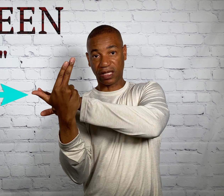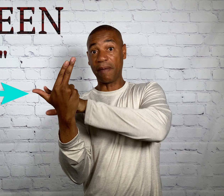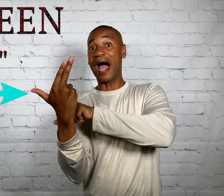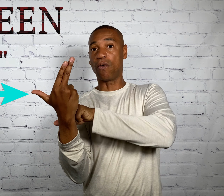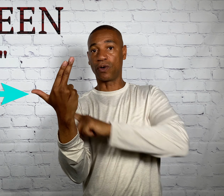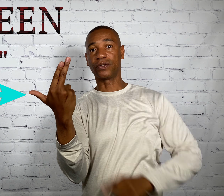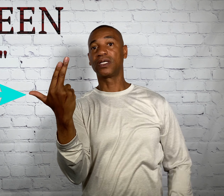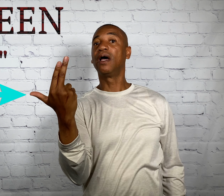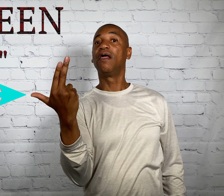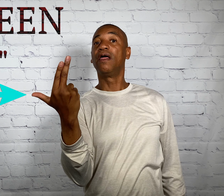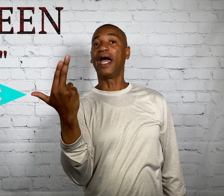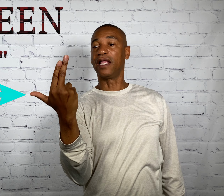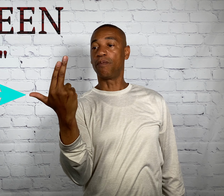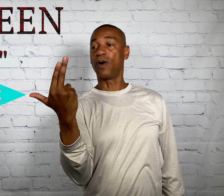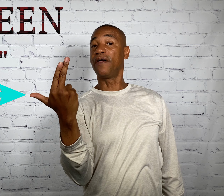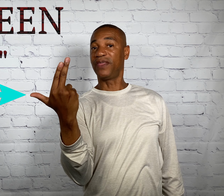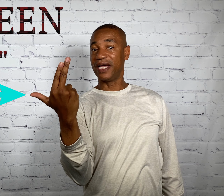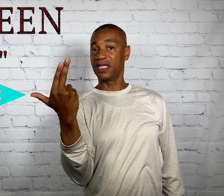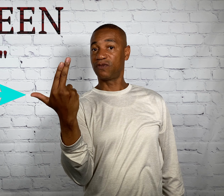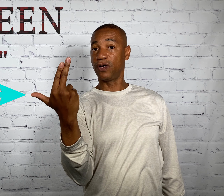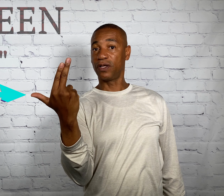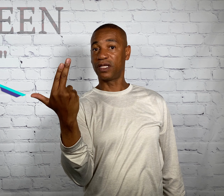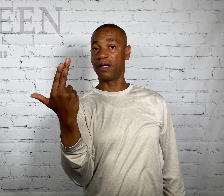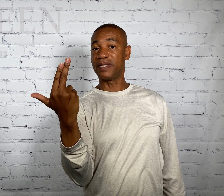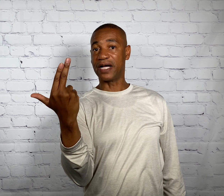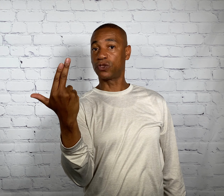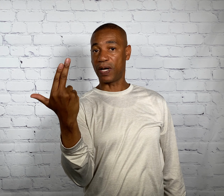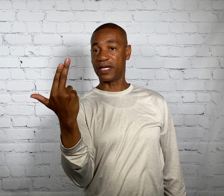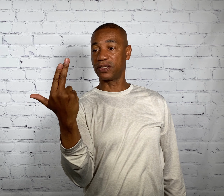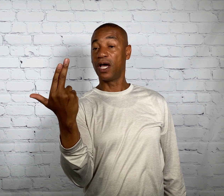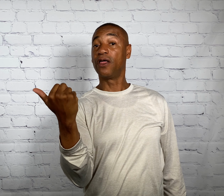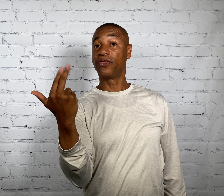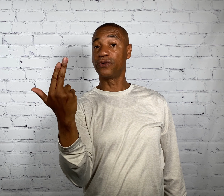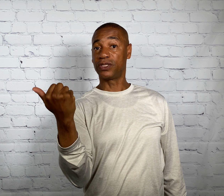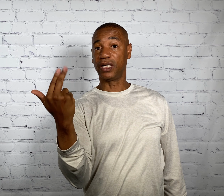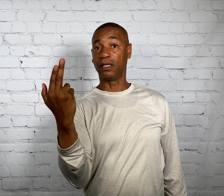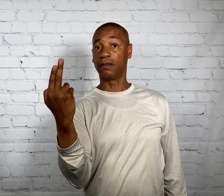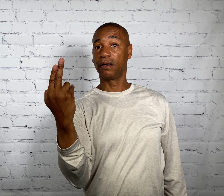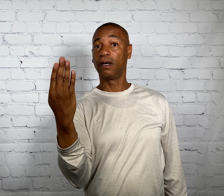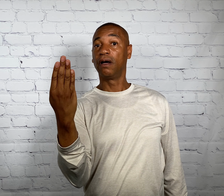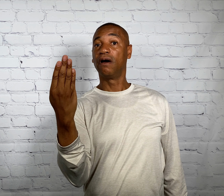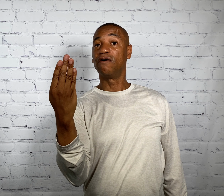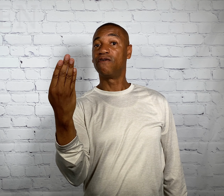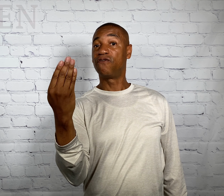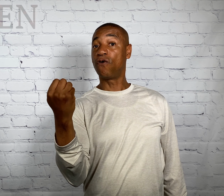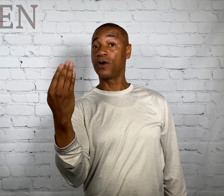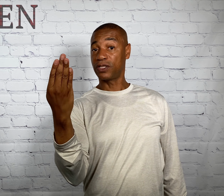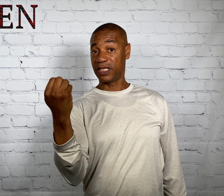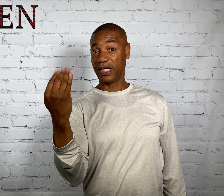thumb outwards. And I brought the index finger and the thumb down twice. 13, 14,